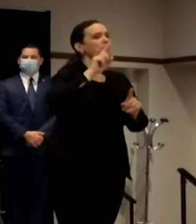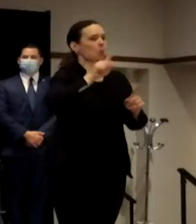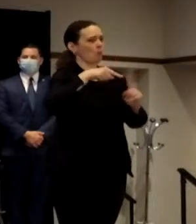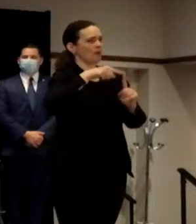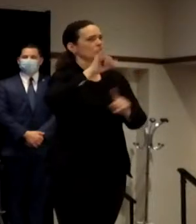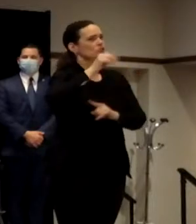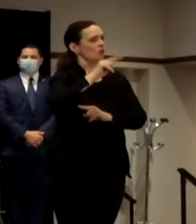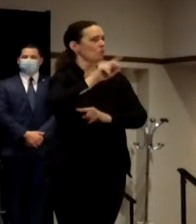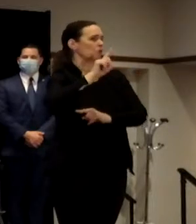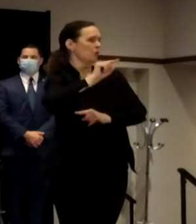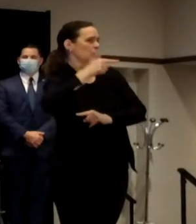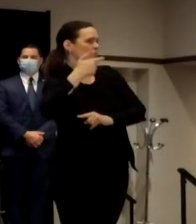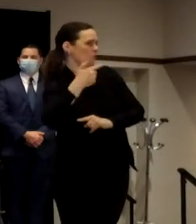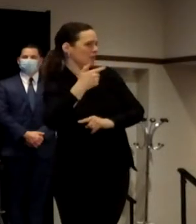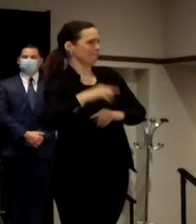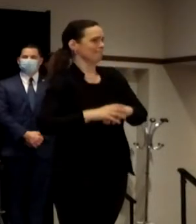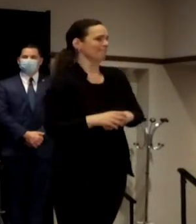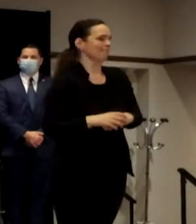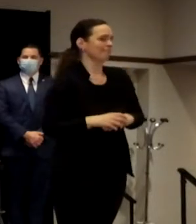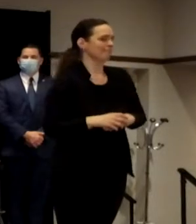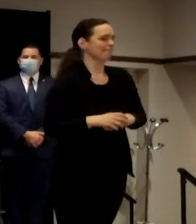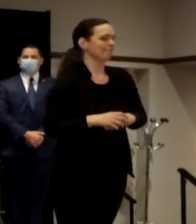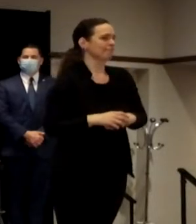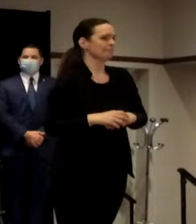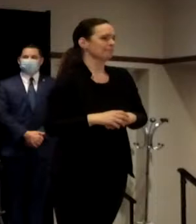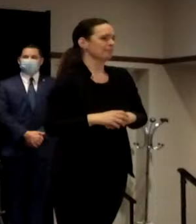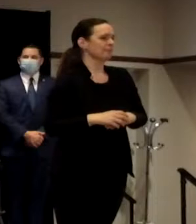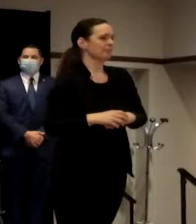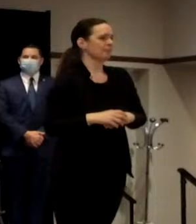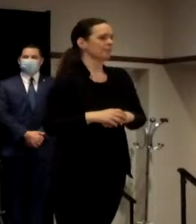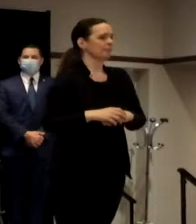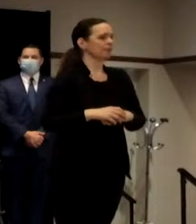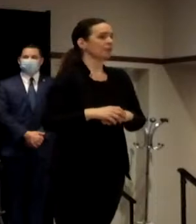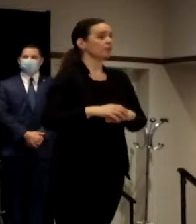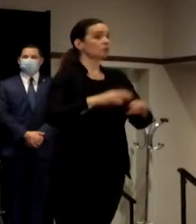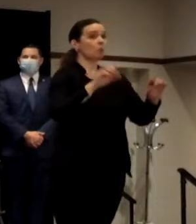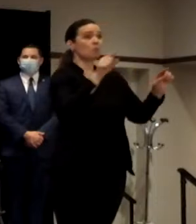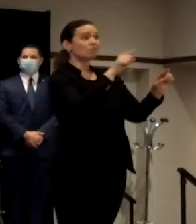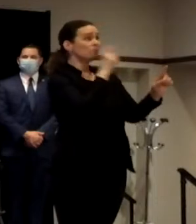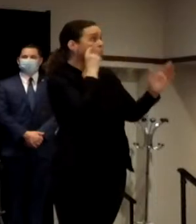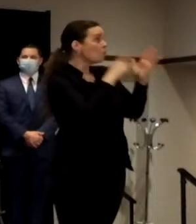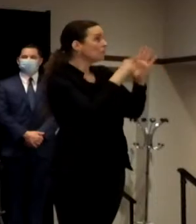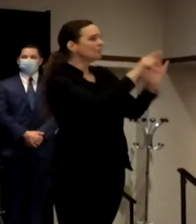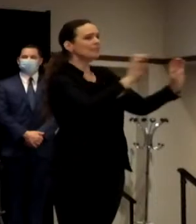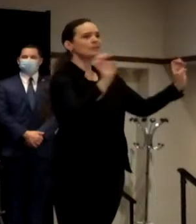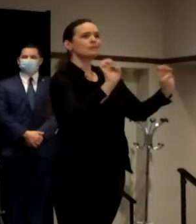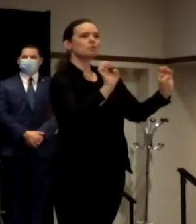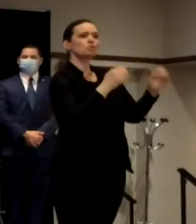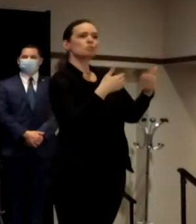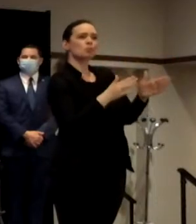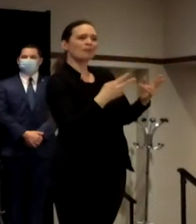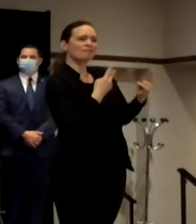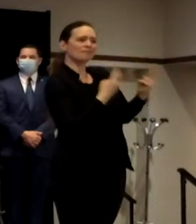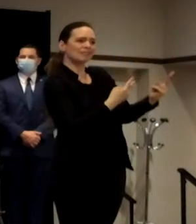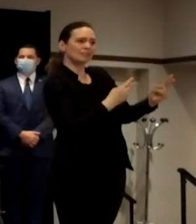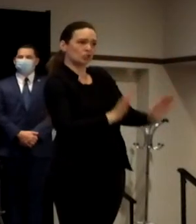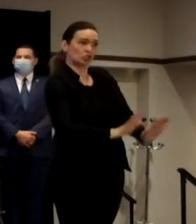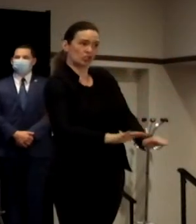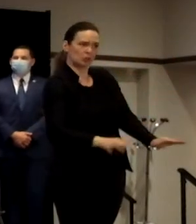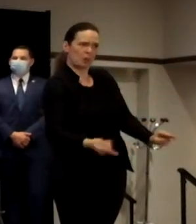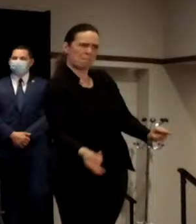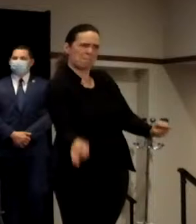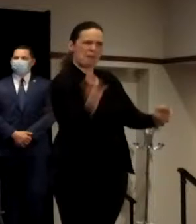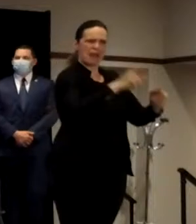mental health-related emergency room visits actually in the pediatric population quite a bit from March till